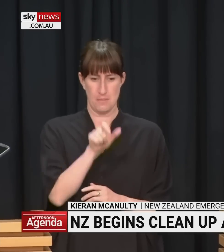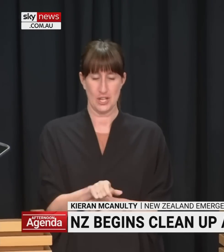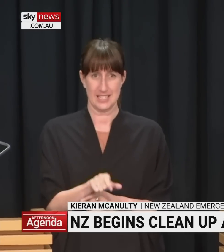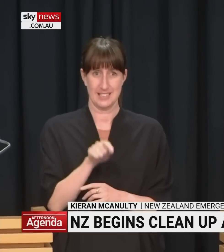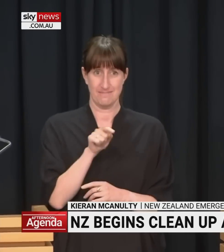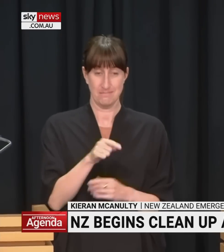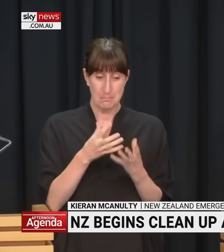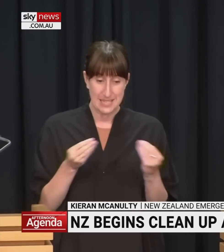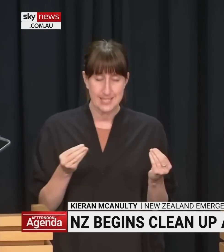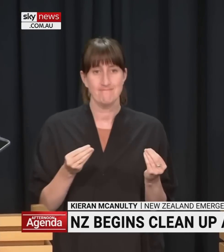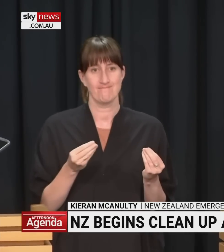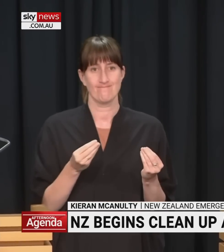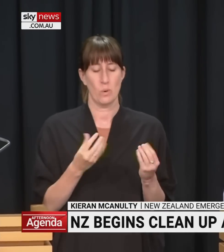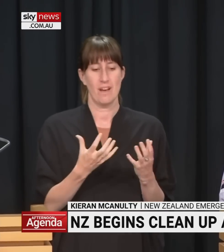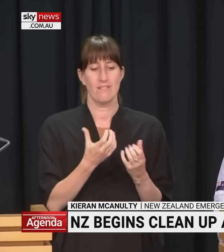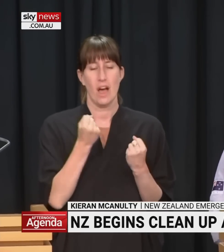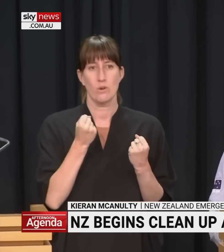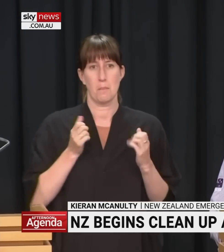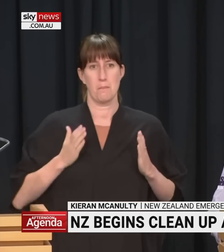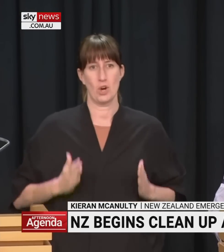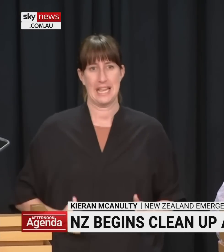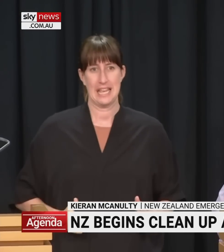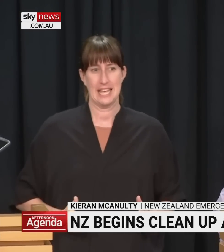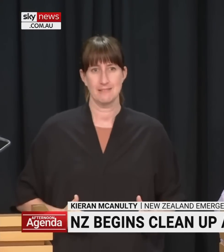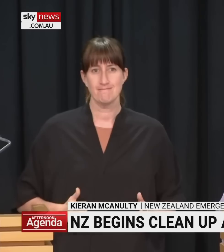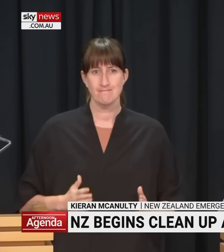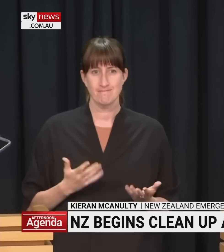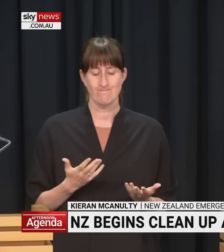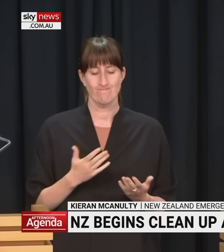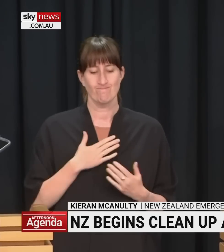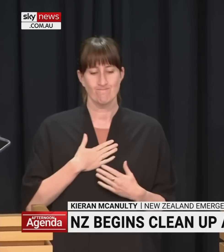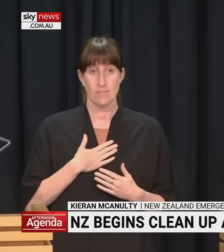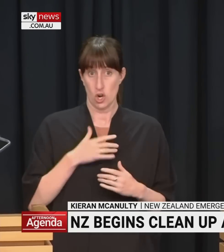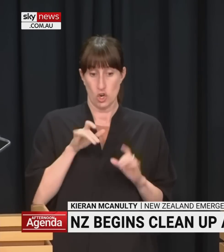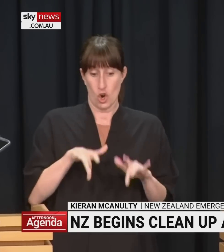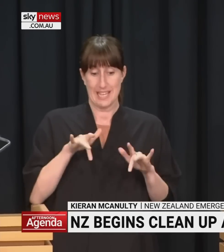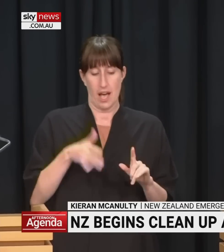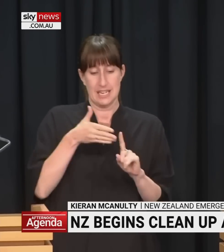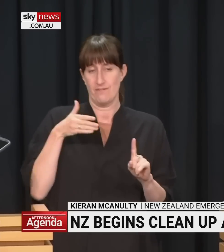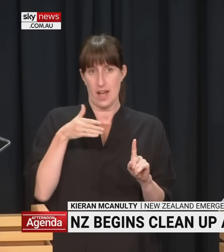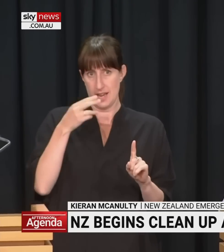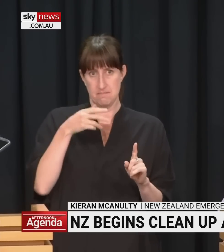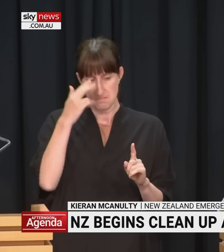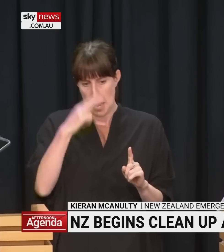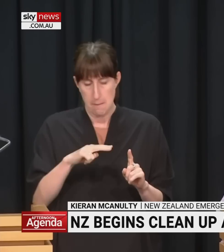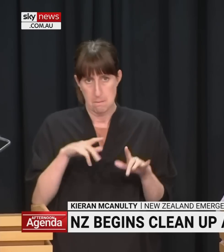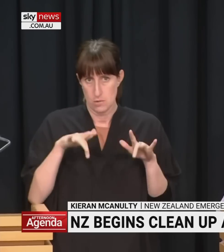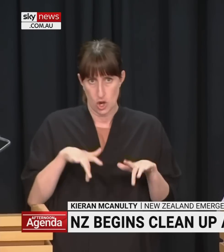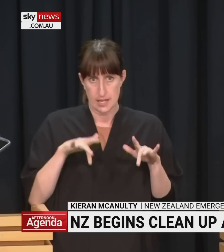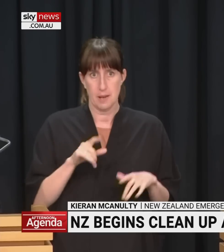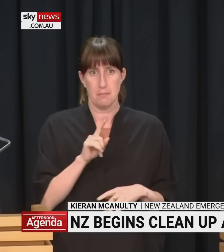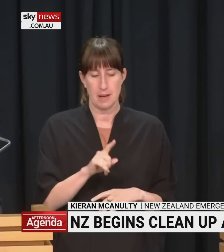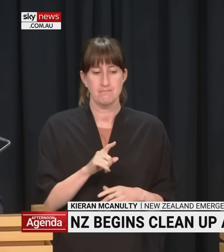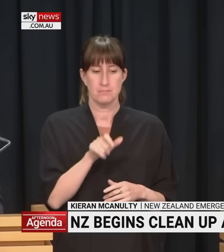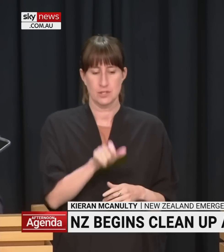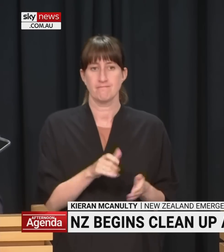to be identified. Nevertheless, our deepest condolences to the family, to the community, and of course